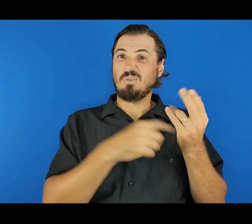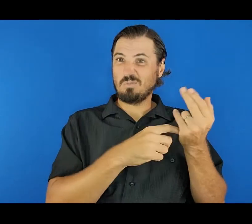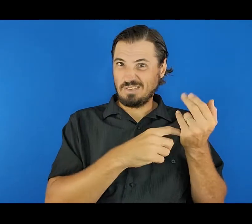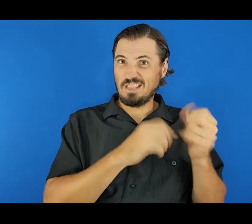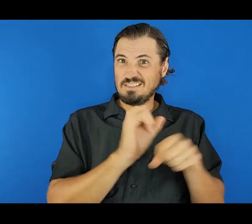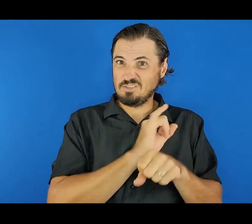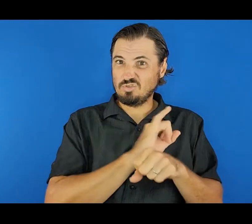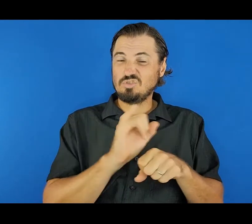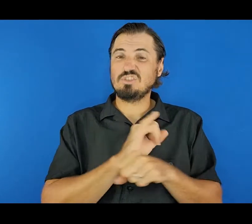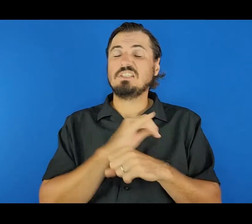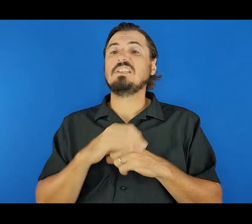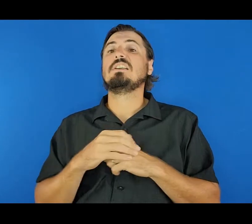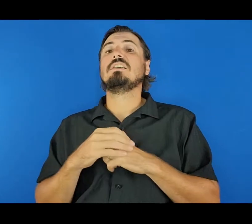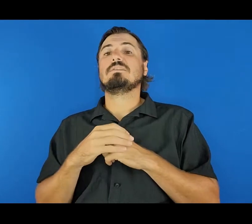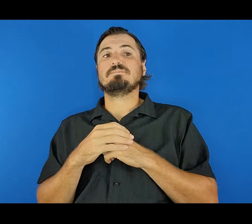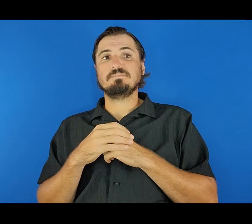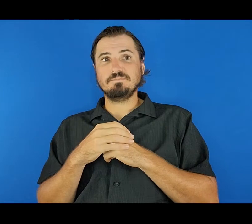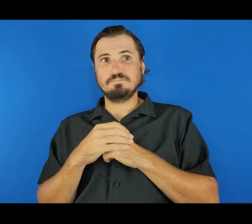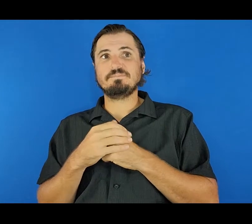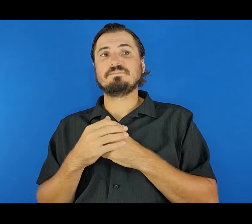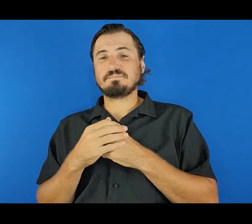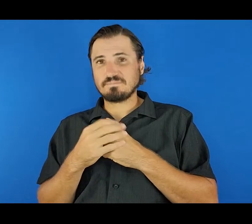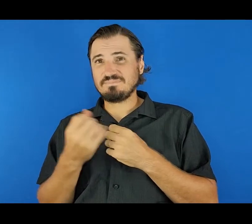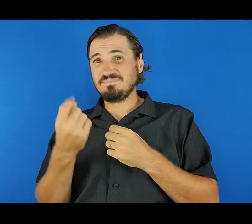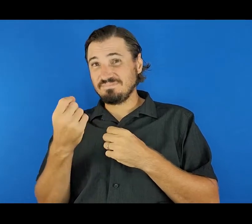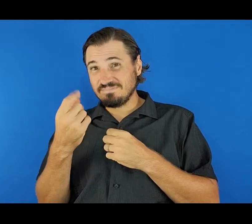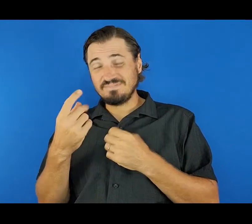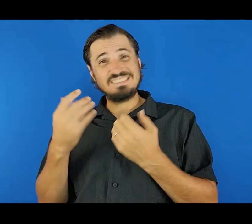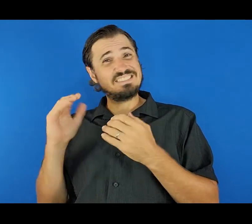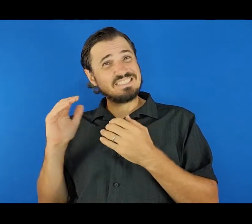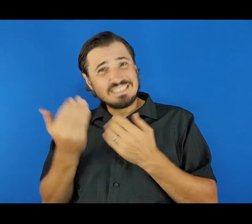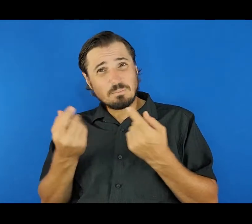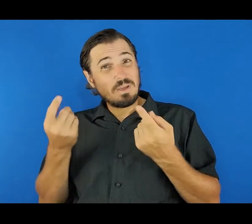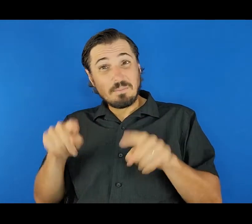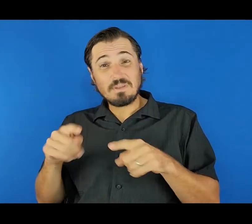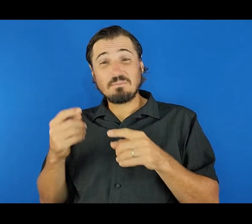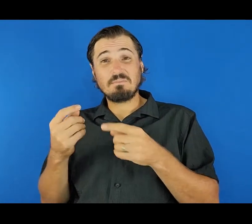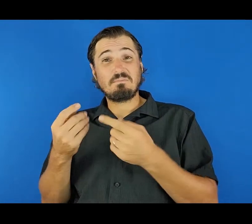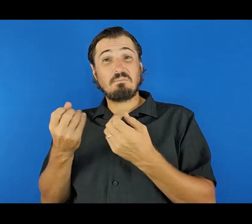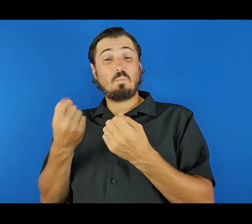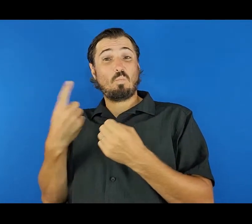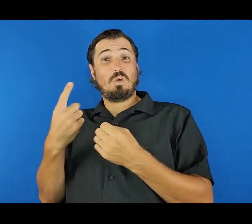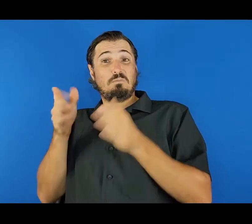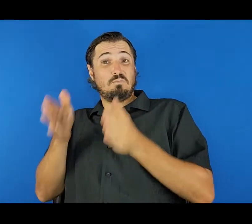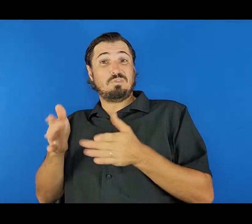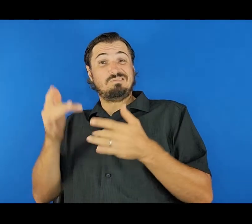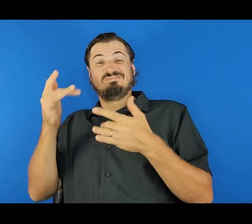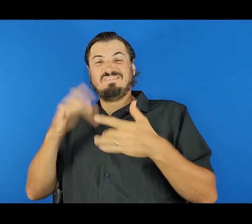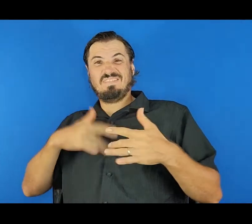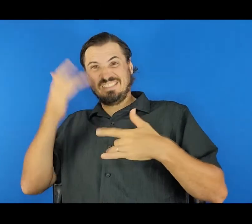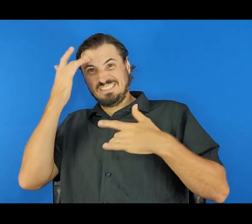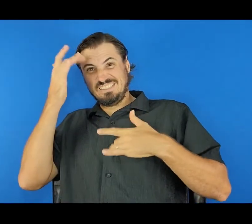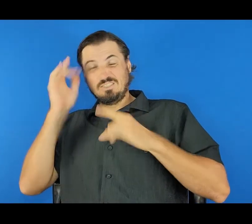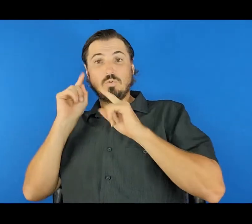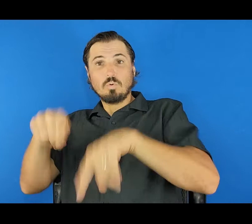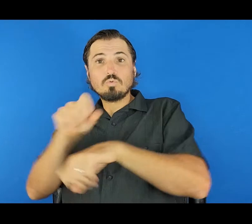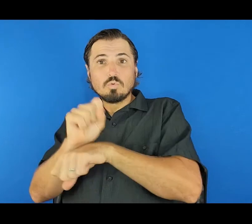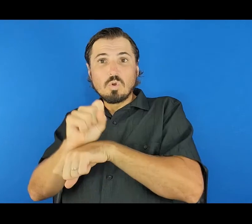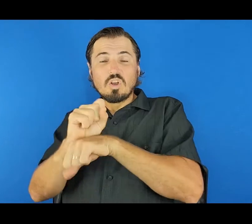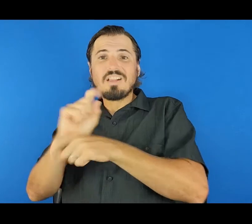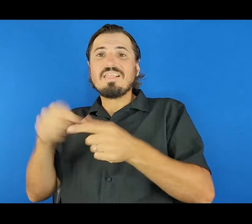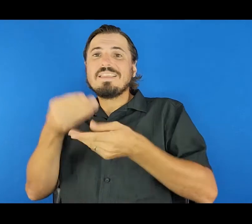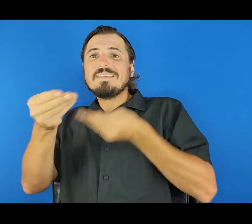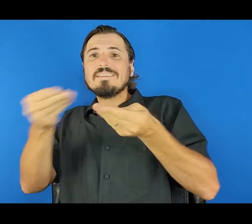travel, lodging, and tourism. Many of the occupational clusters are caused by a single employee who goes to work while sick and infects many